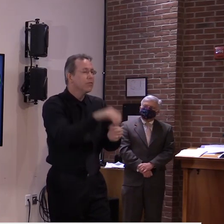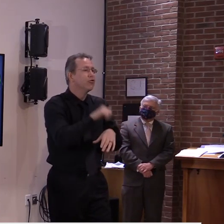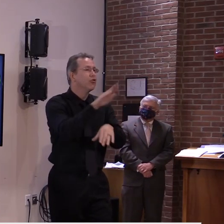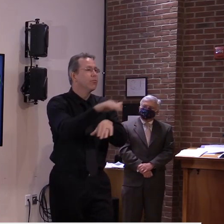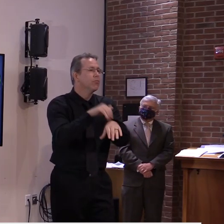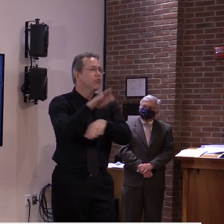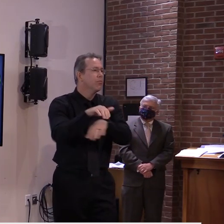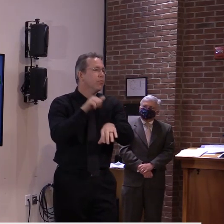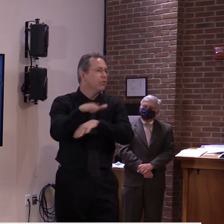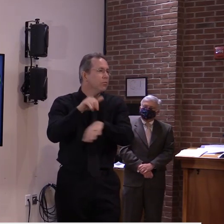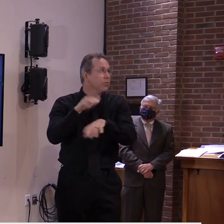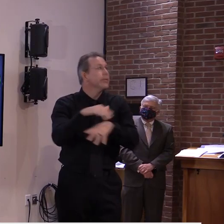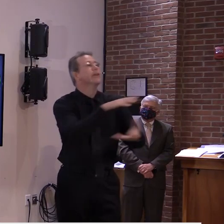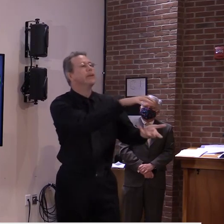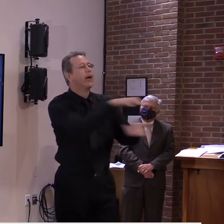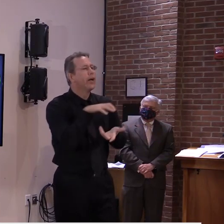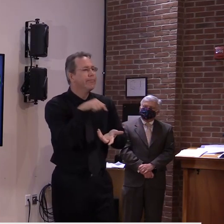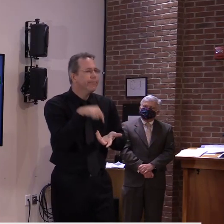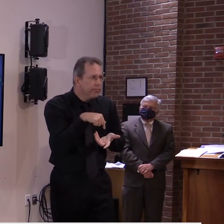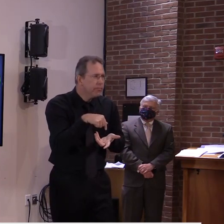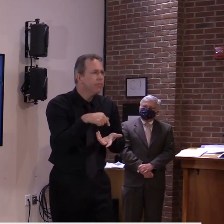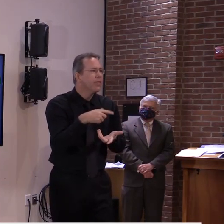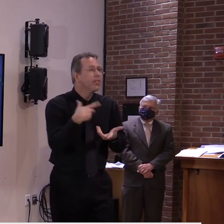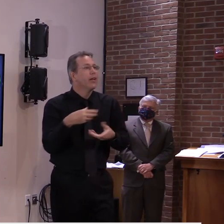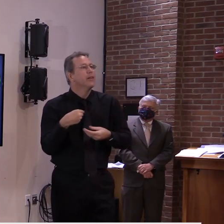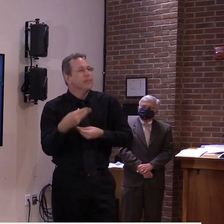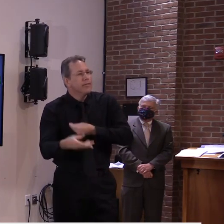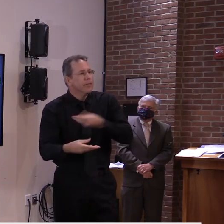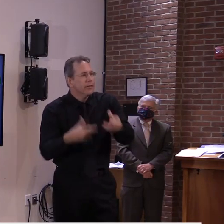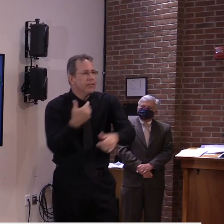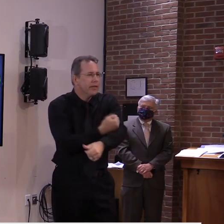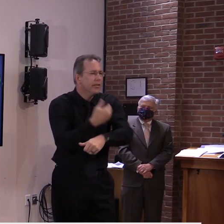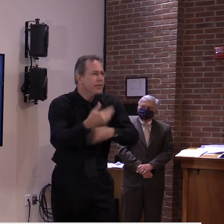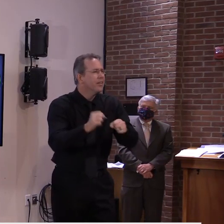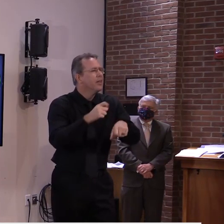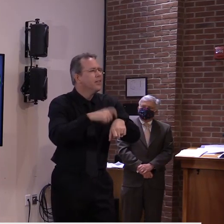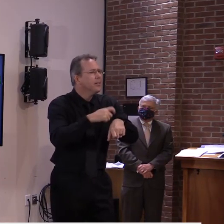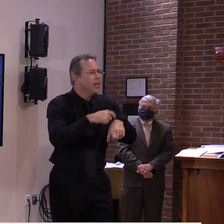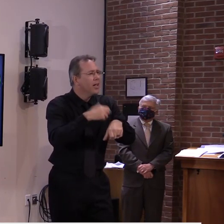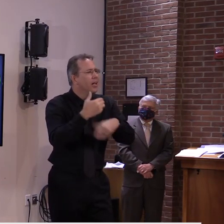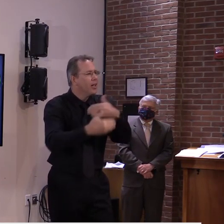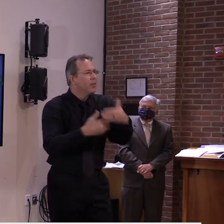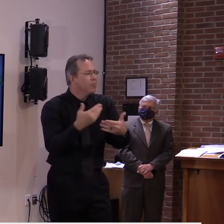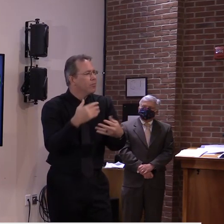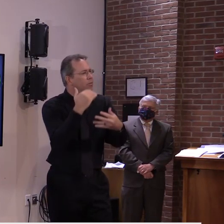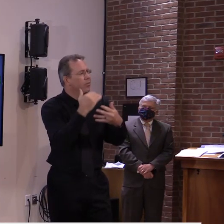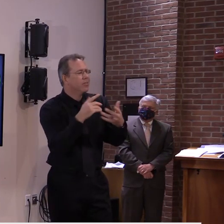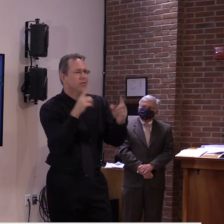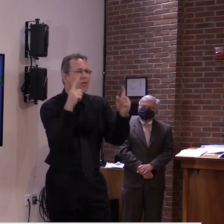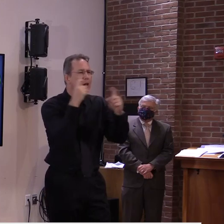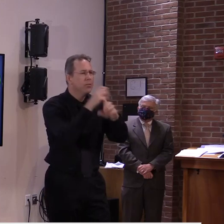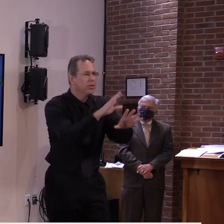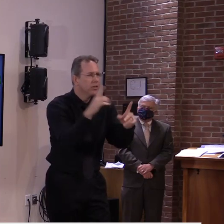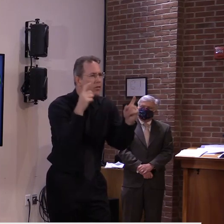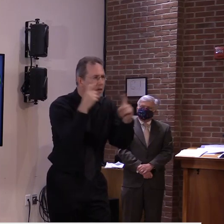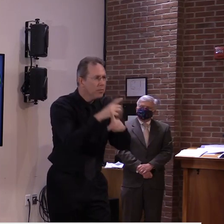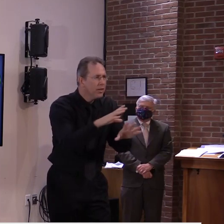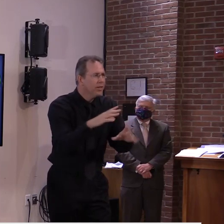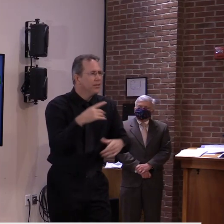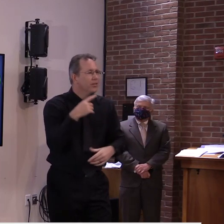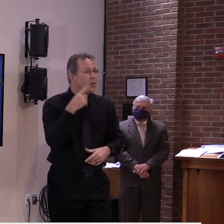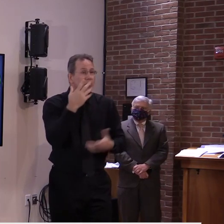then vaccinate people at that point. So this is, and then a second booster shot on top of the initial one